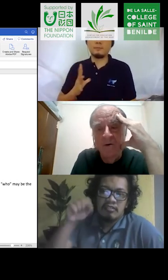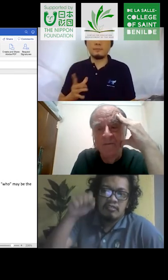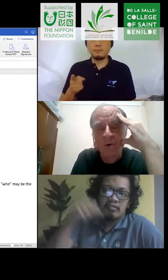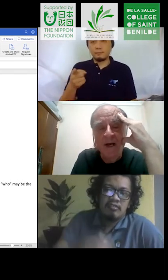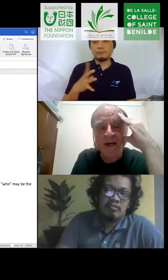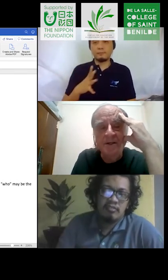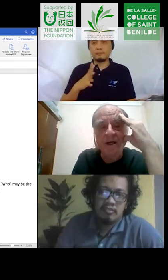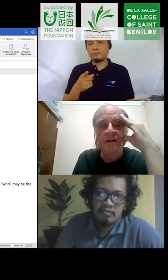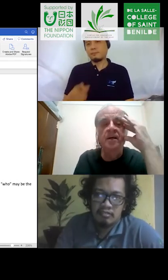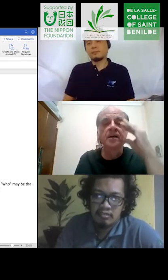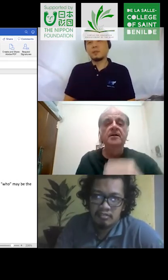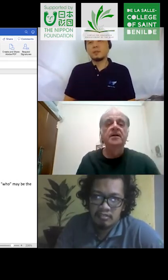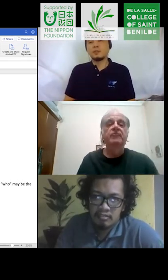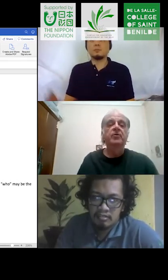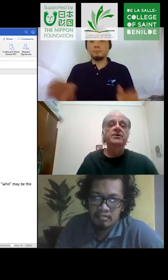So if we were